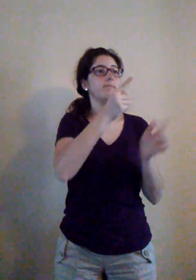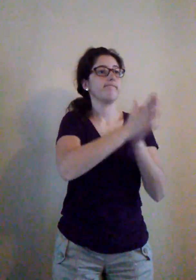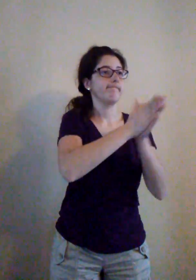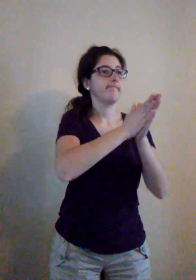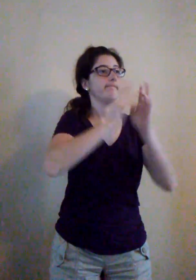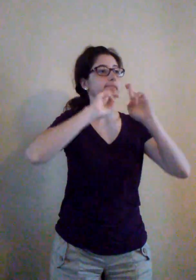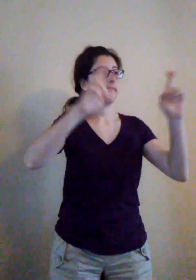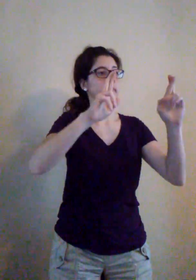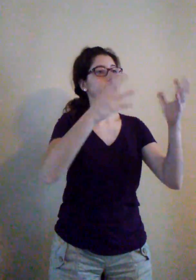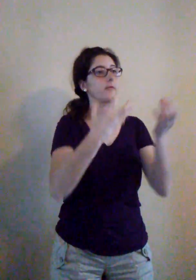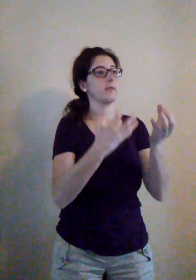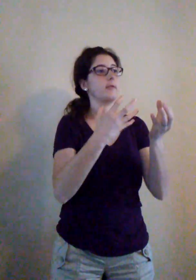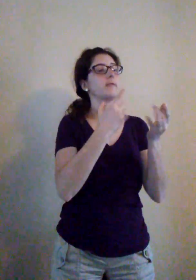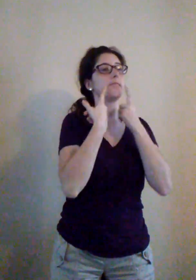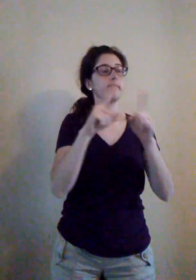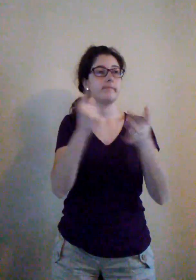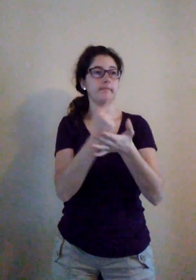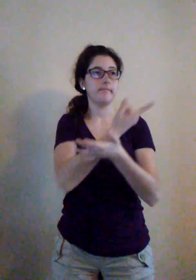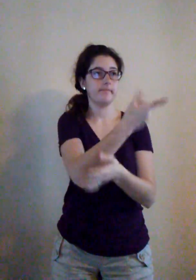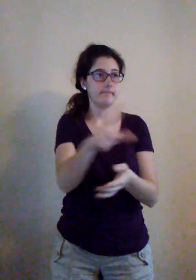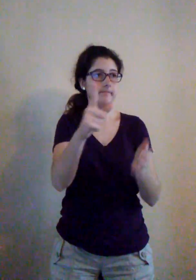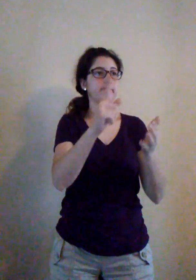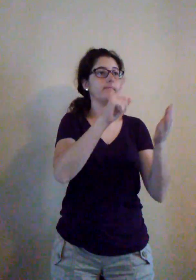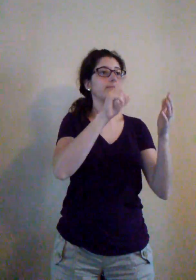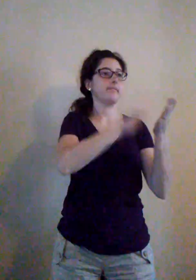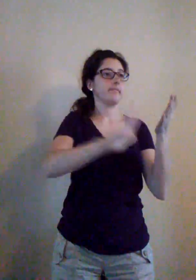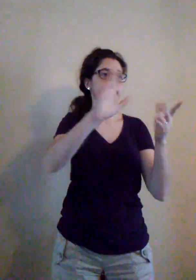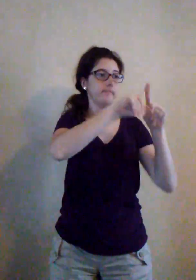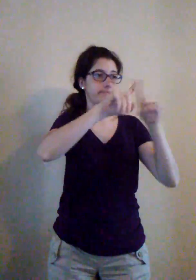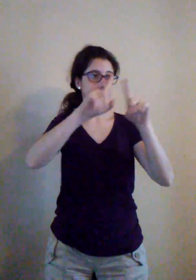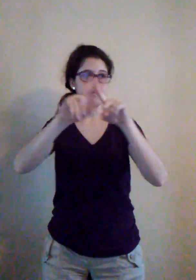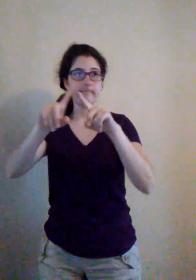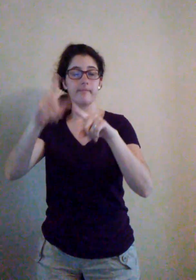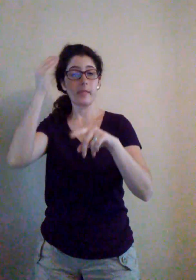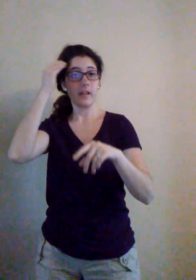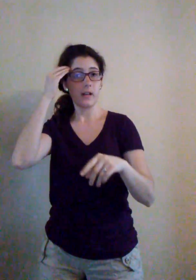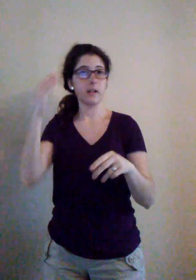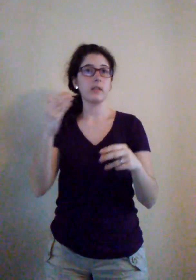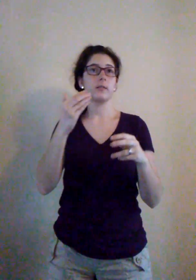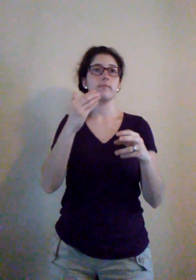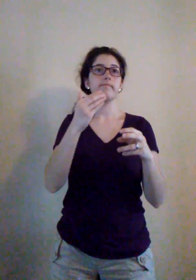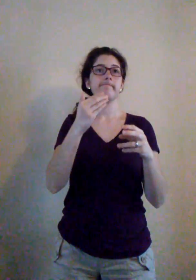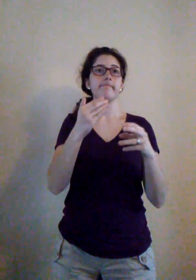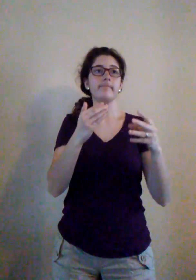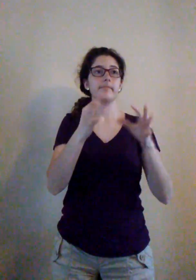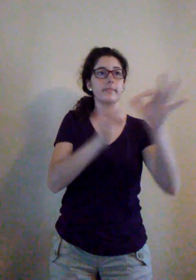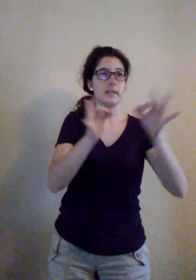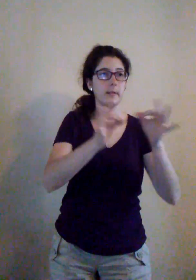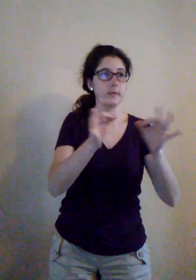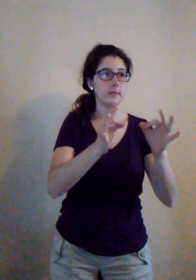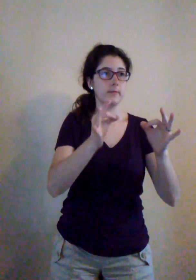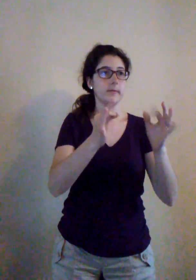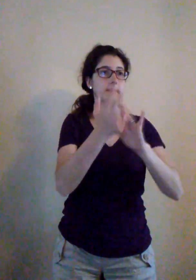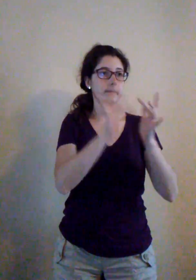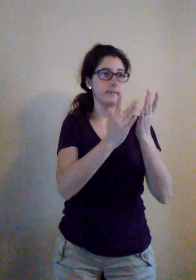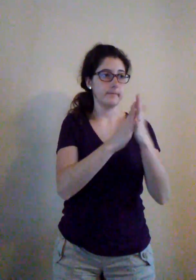gospel on college campuses. And given the difficulty of communicating biblical truth to postmoderns, here's my question